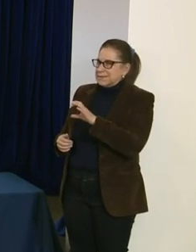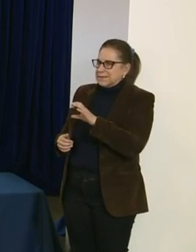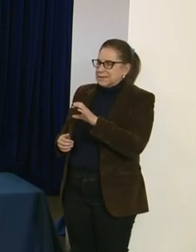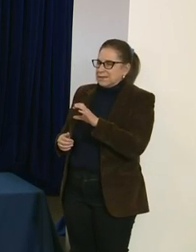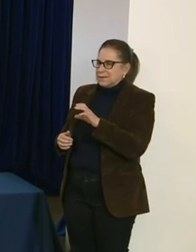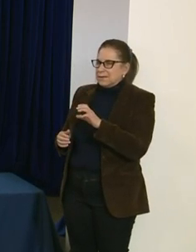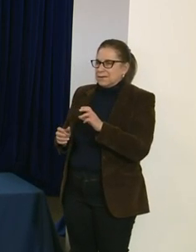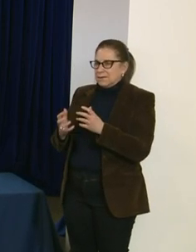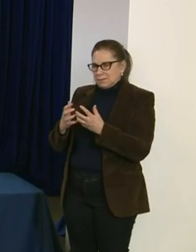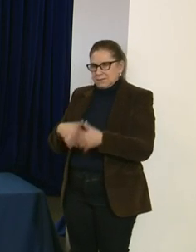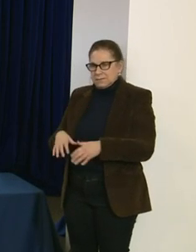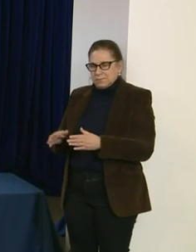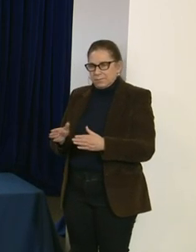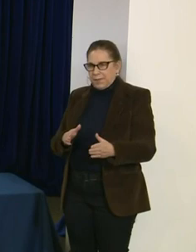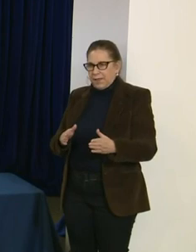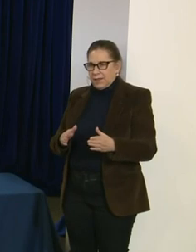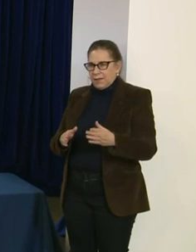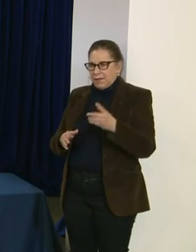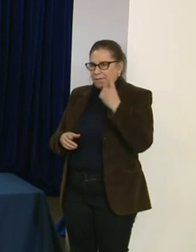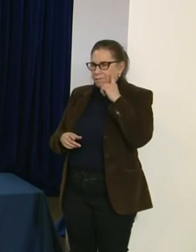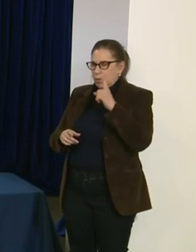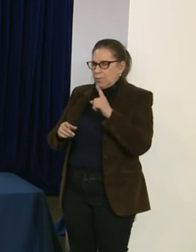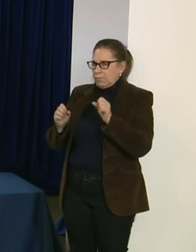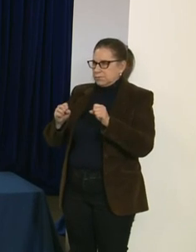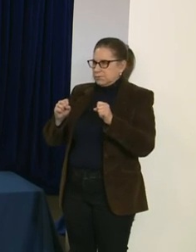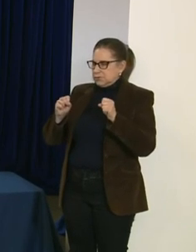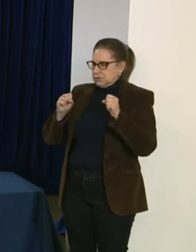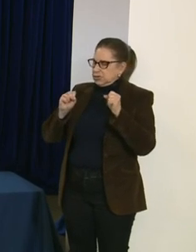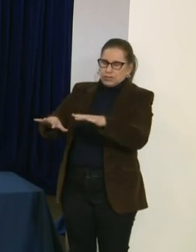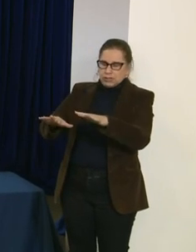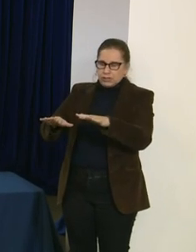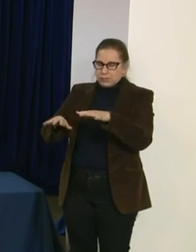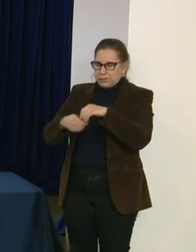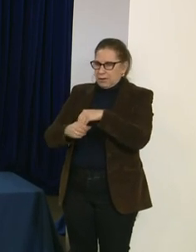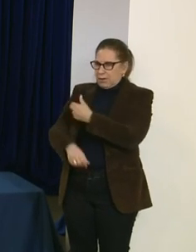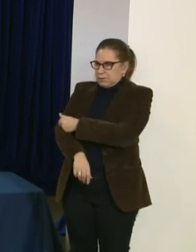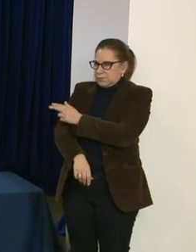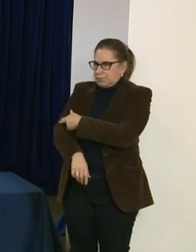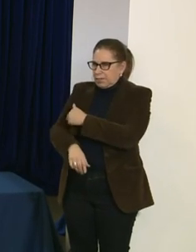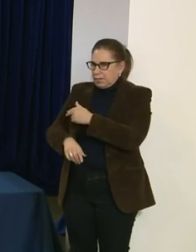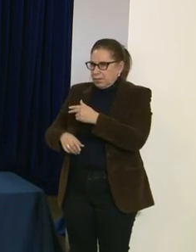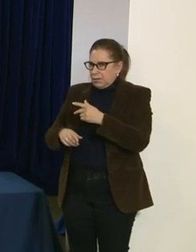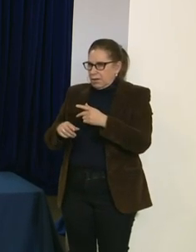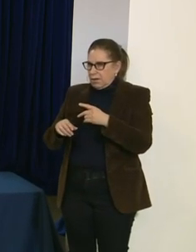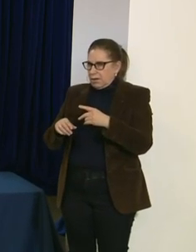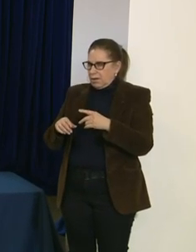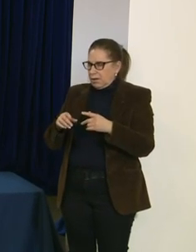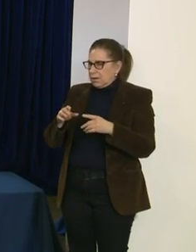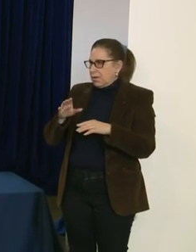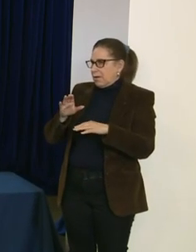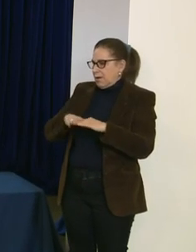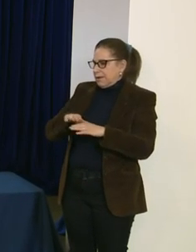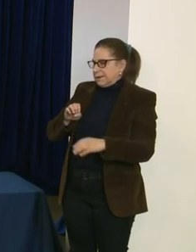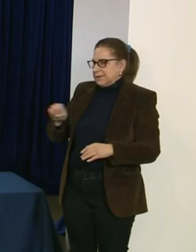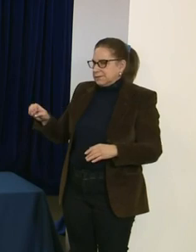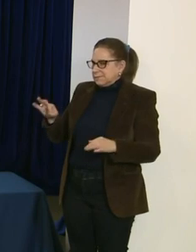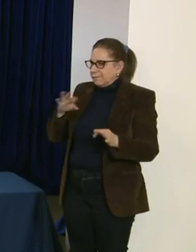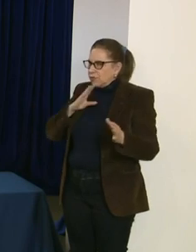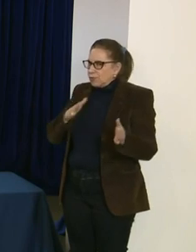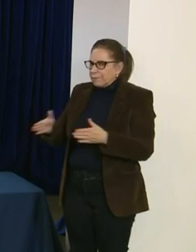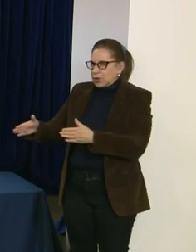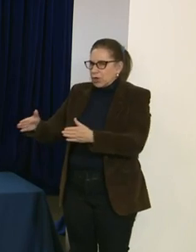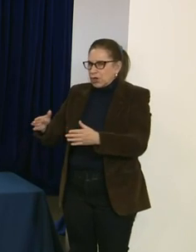hospitals, especially since there is not a hospital east of the river? Well, there is a hospital east of the river, and I'm going to